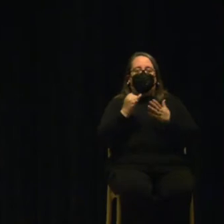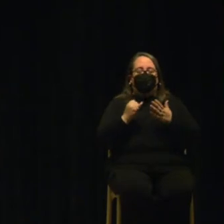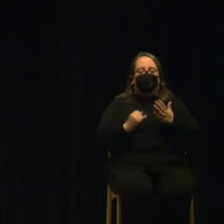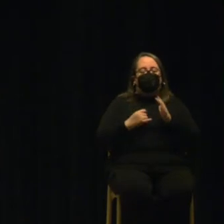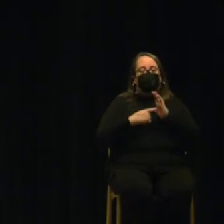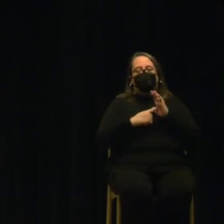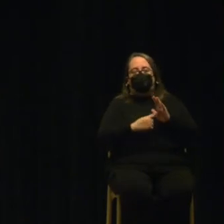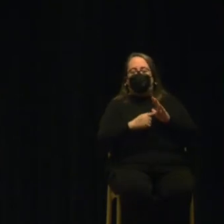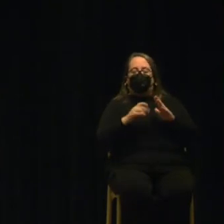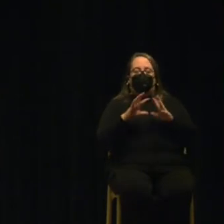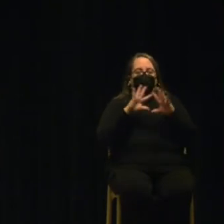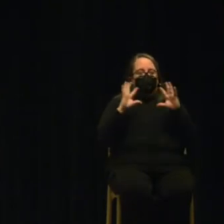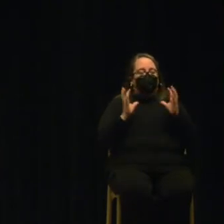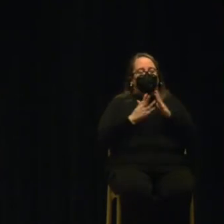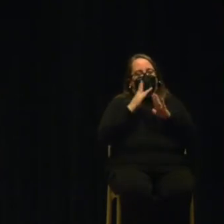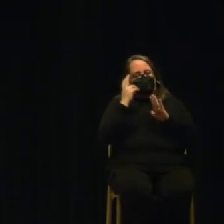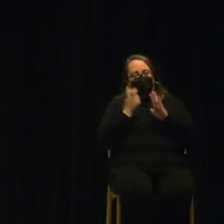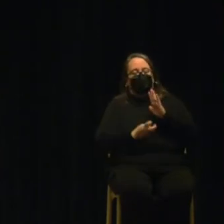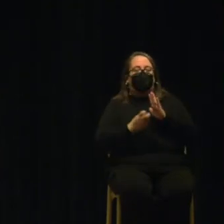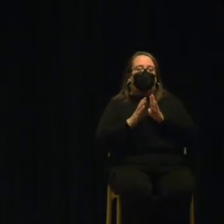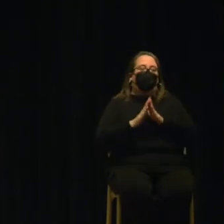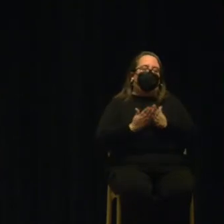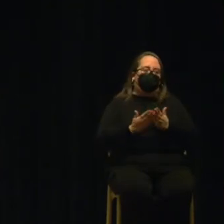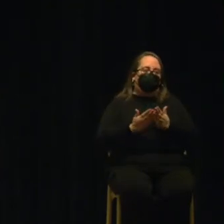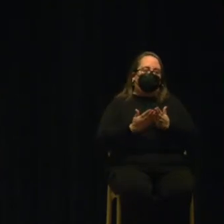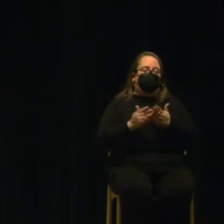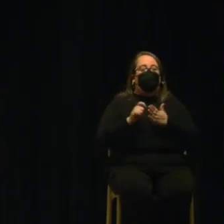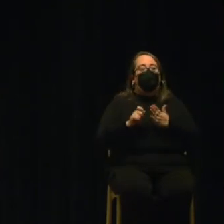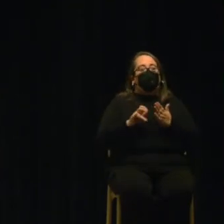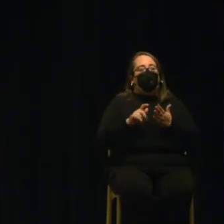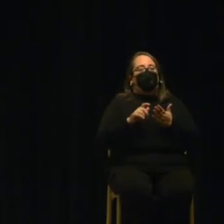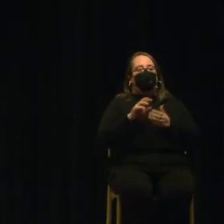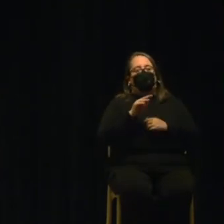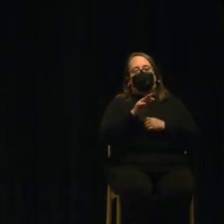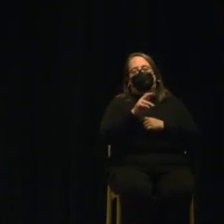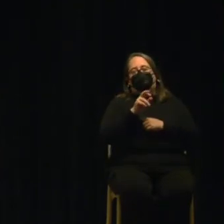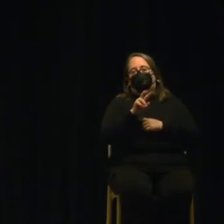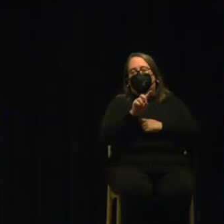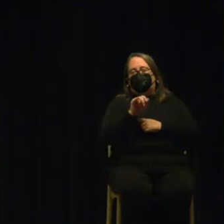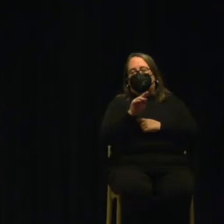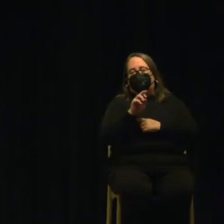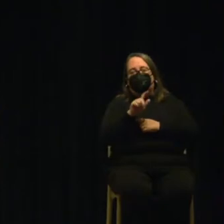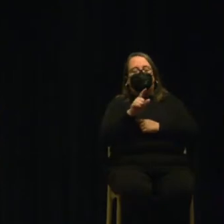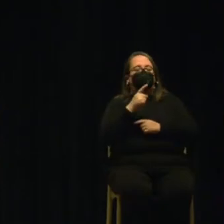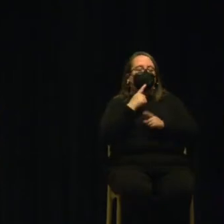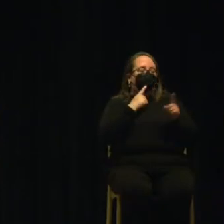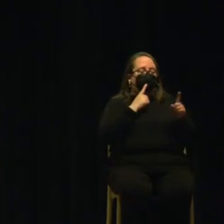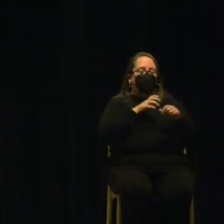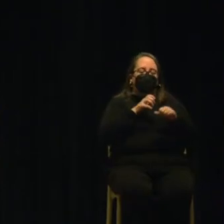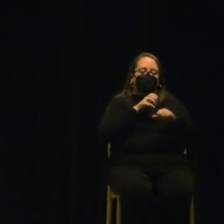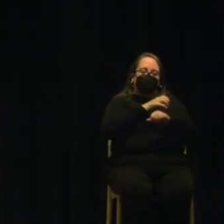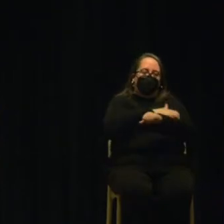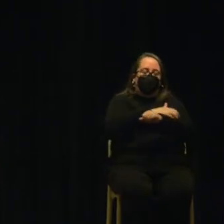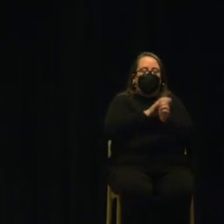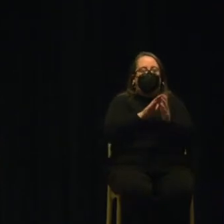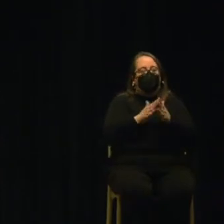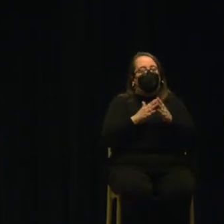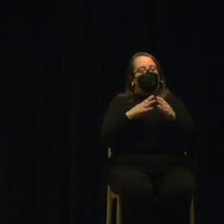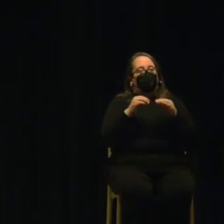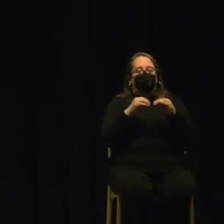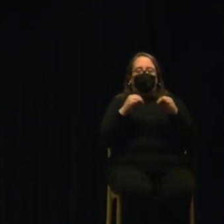propulsive, completely immersive biography. And author Wilfred Santiago called Last on His Feet a powerful work, no